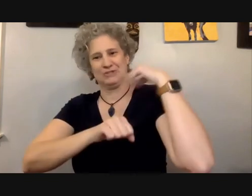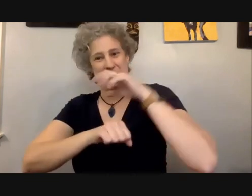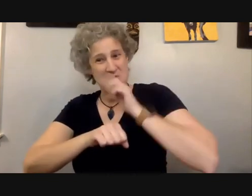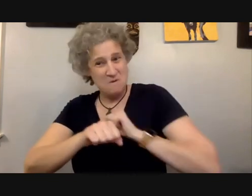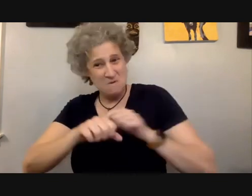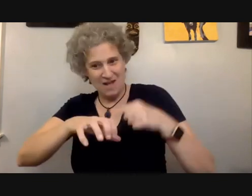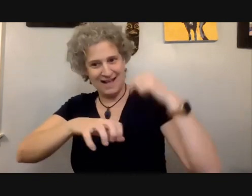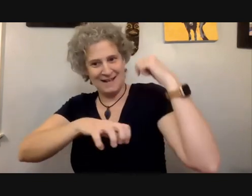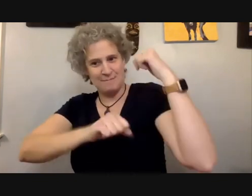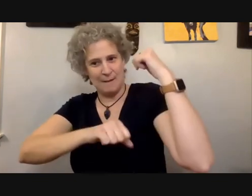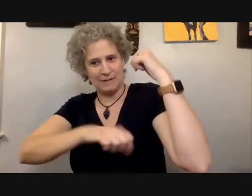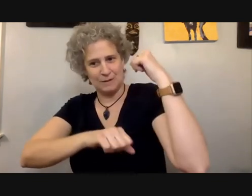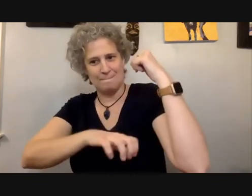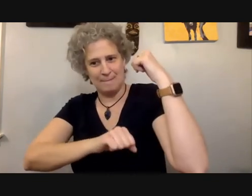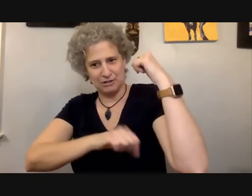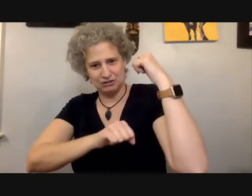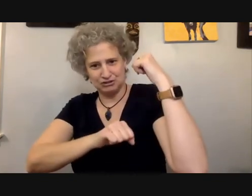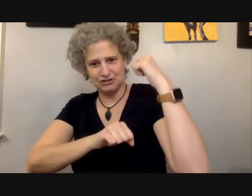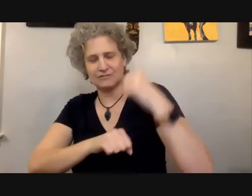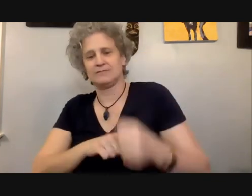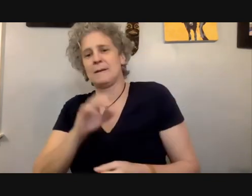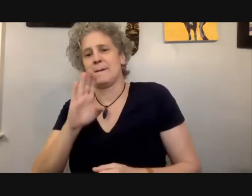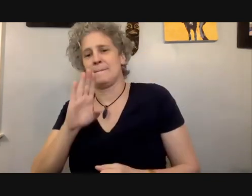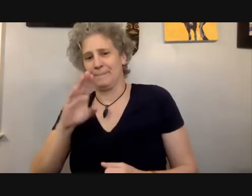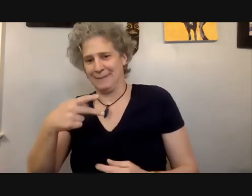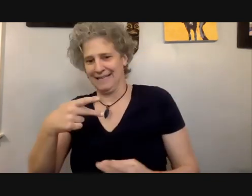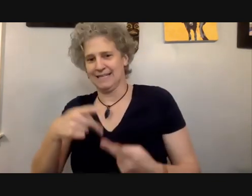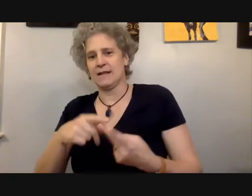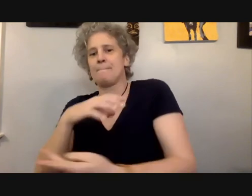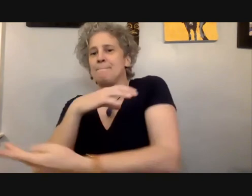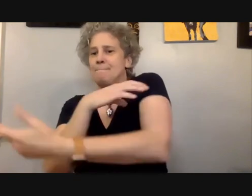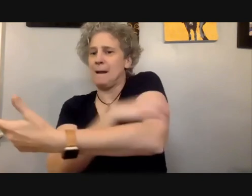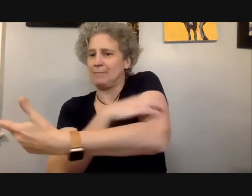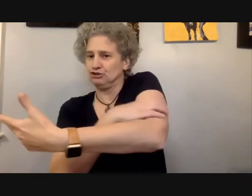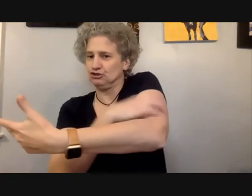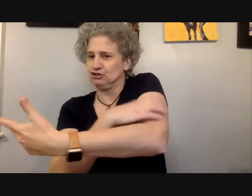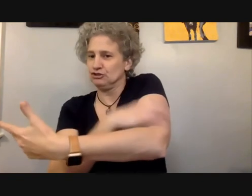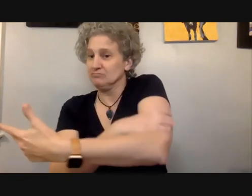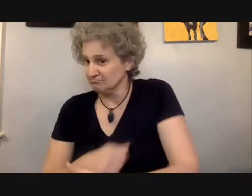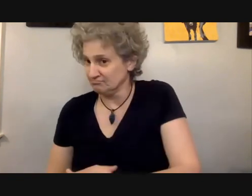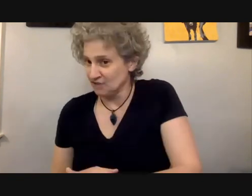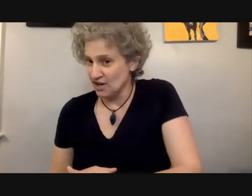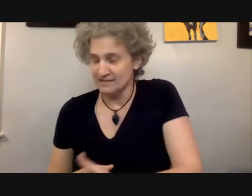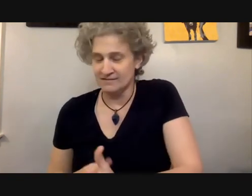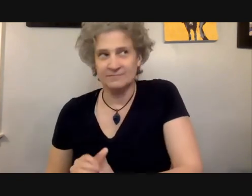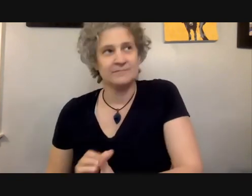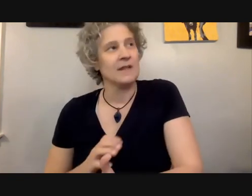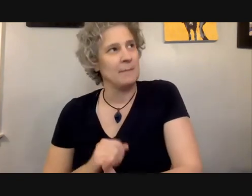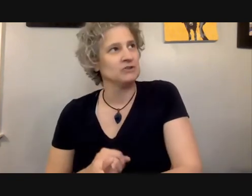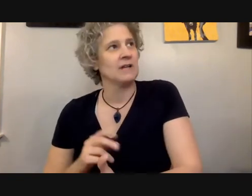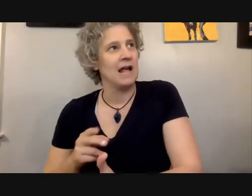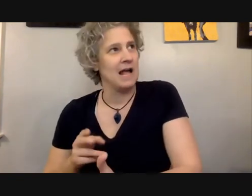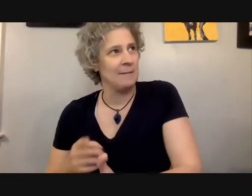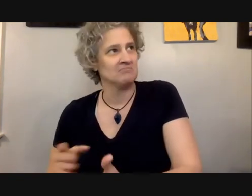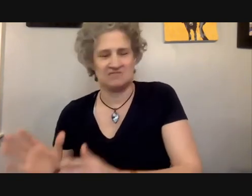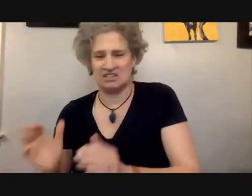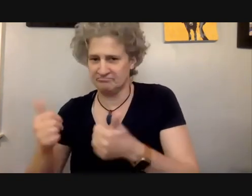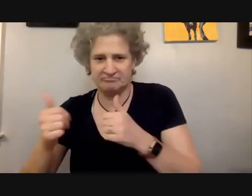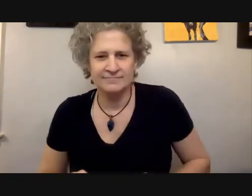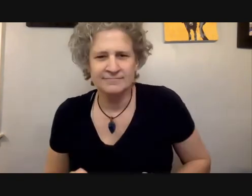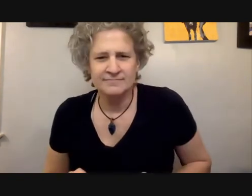of an antiquated sign. They'll use this movement for blood pressure, referencing the pumping up of the blood pressure cuff. So those are